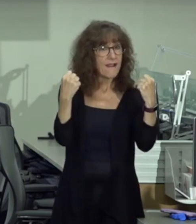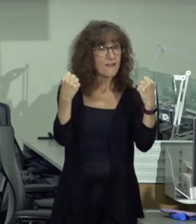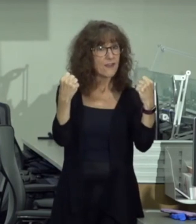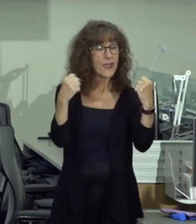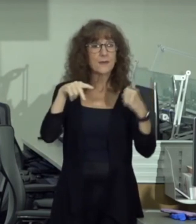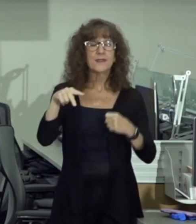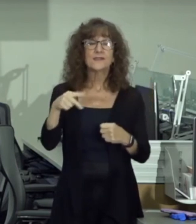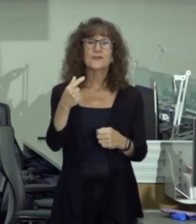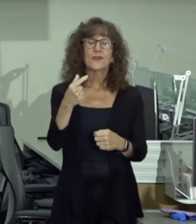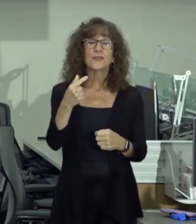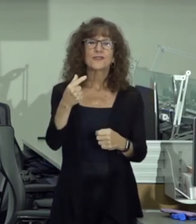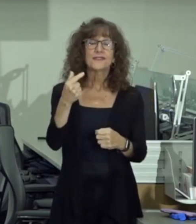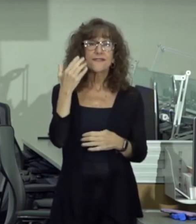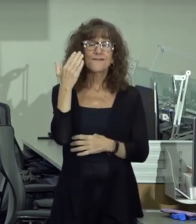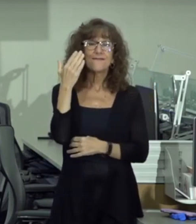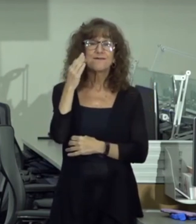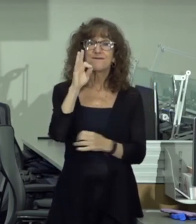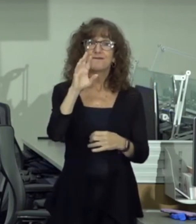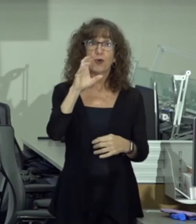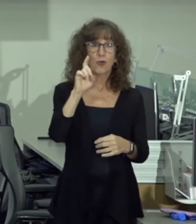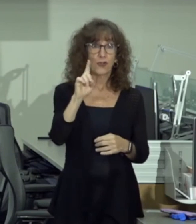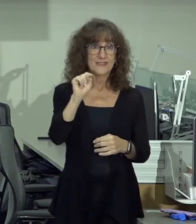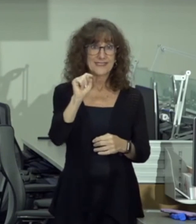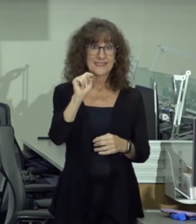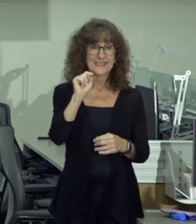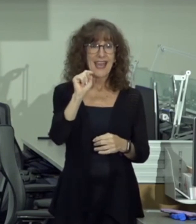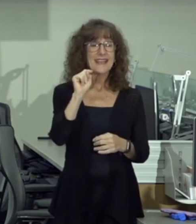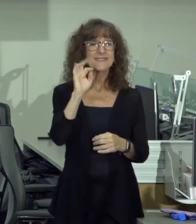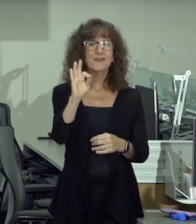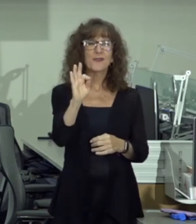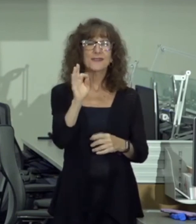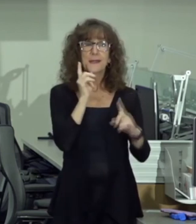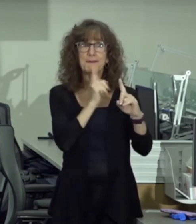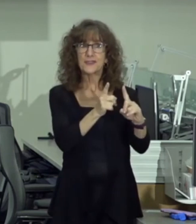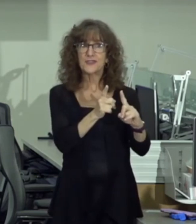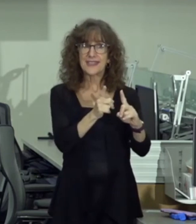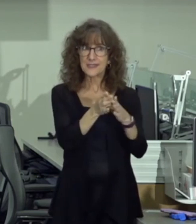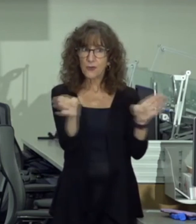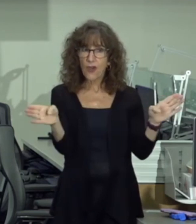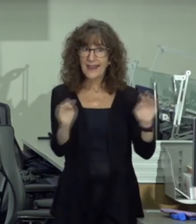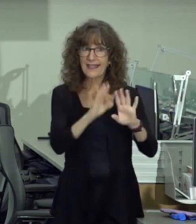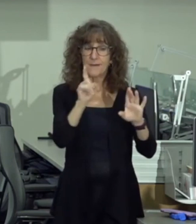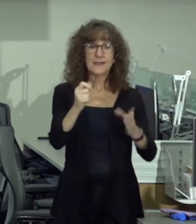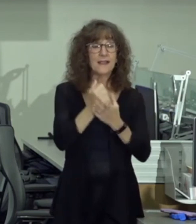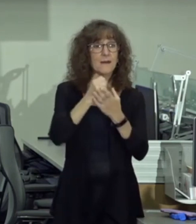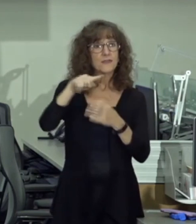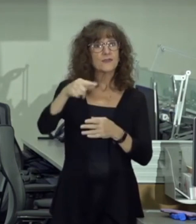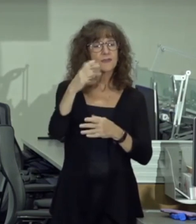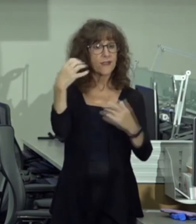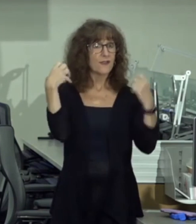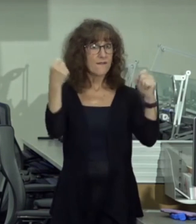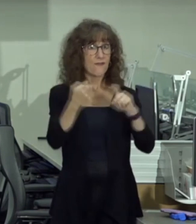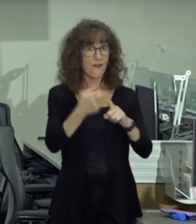The Prince George's Forward Task Force mission is broad but very clear. We must help Prince George's County recover